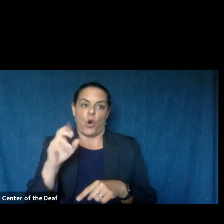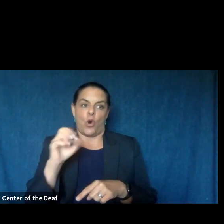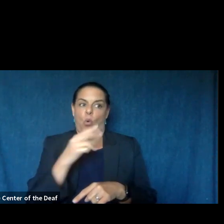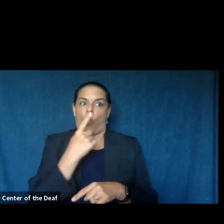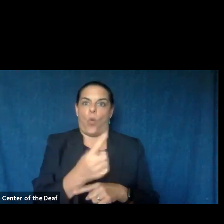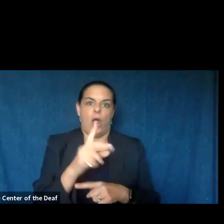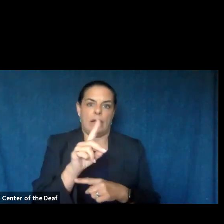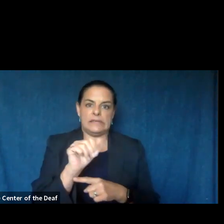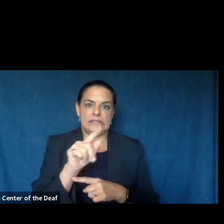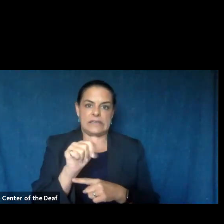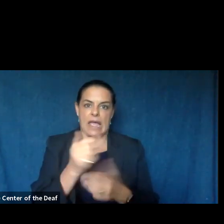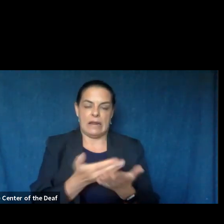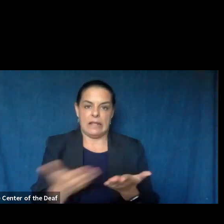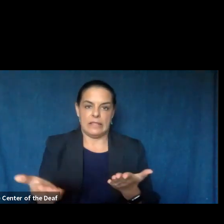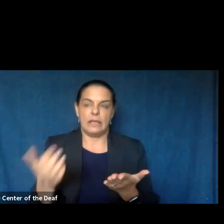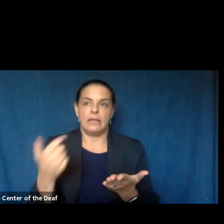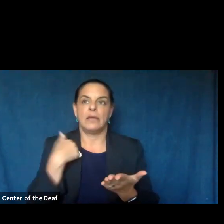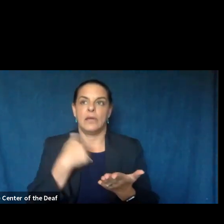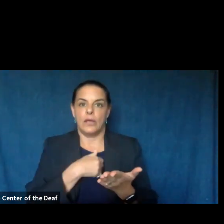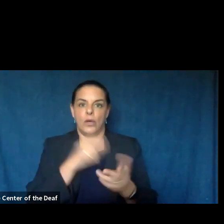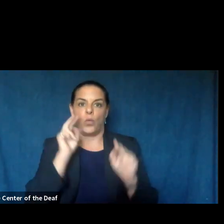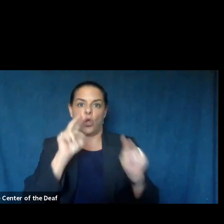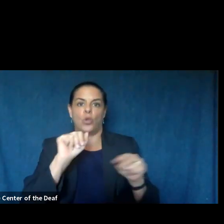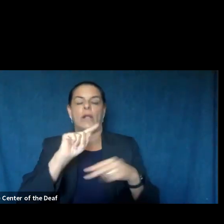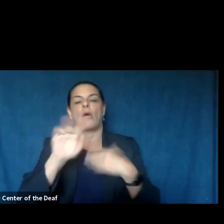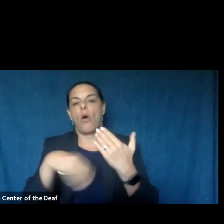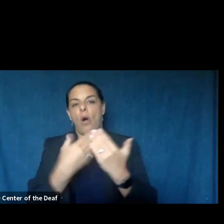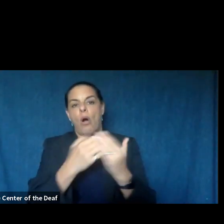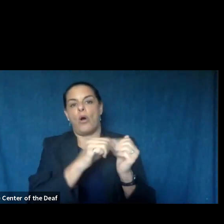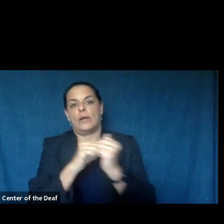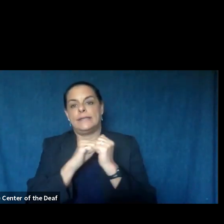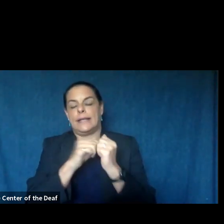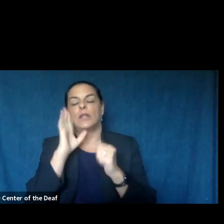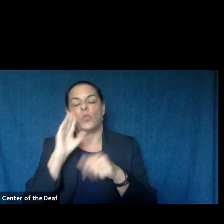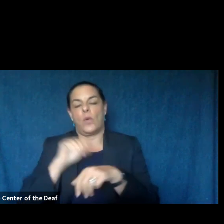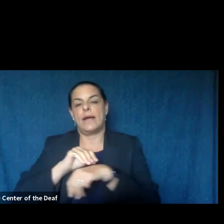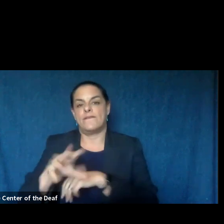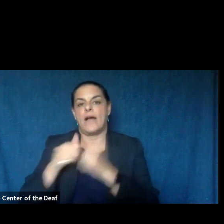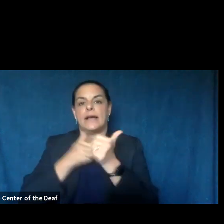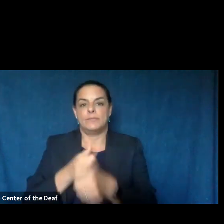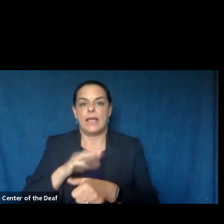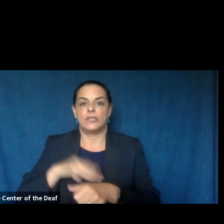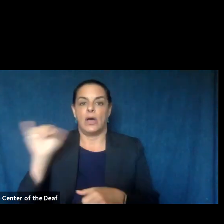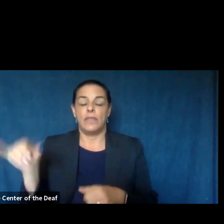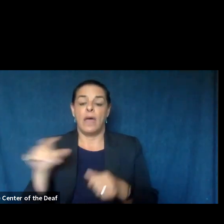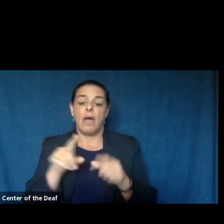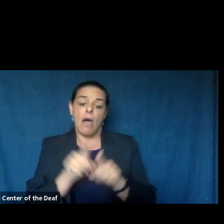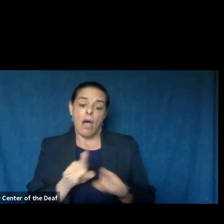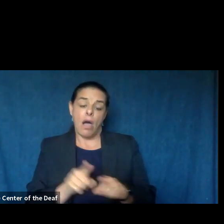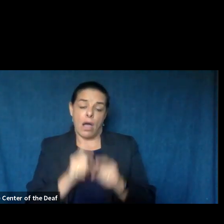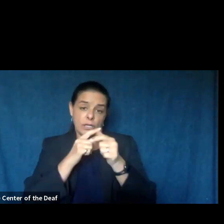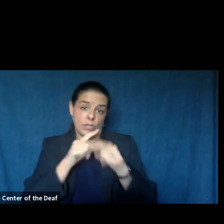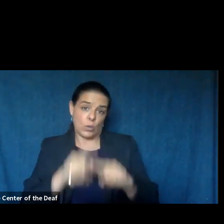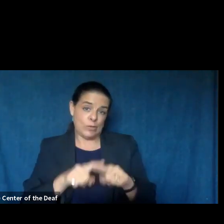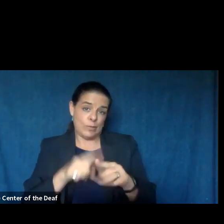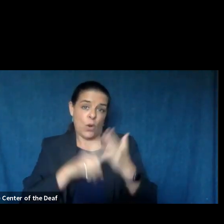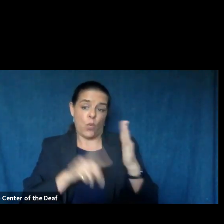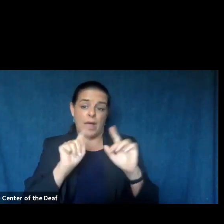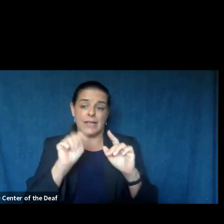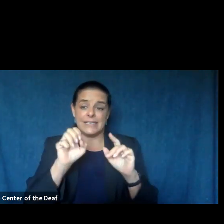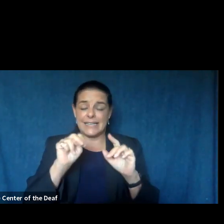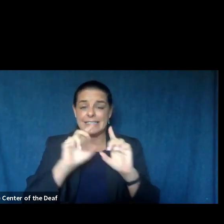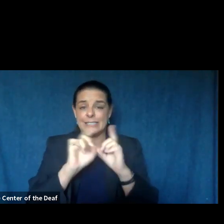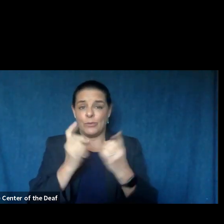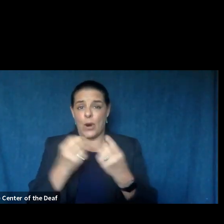piece. We look at all of them together, and we'll advise based on that. And then also based on what Tennessee Department of Health and